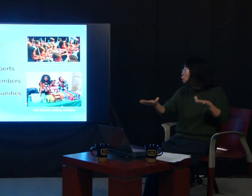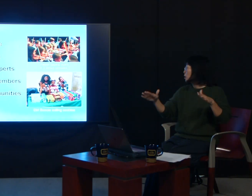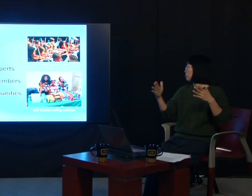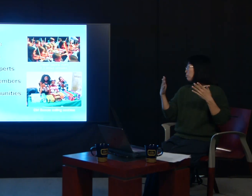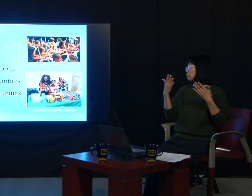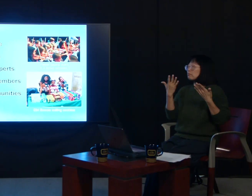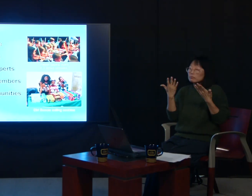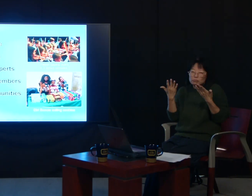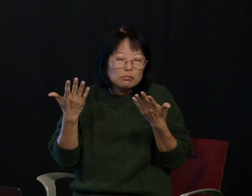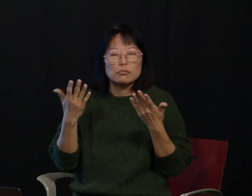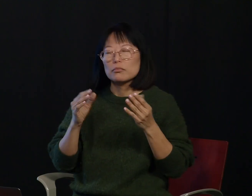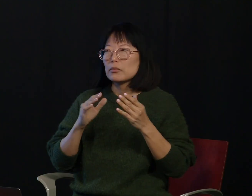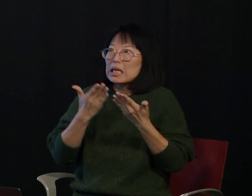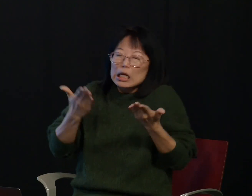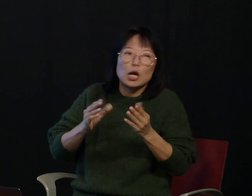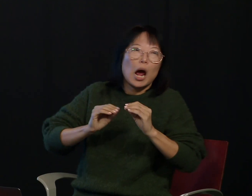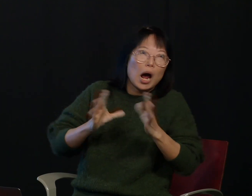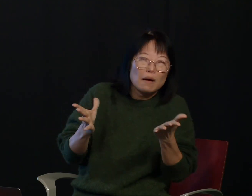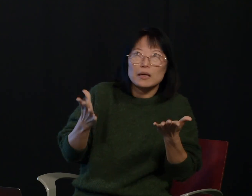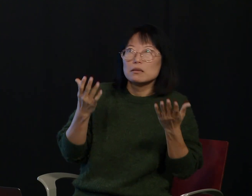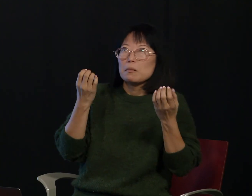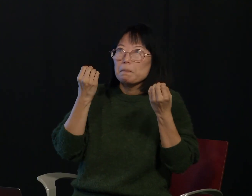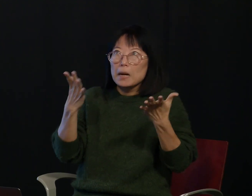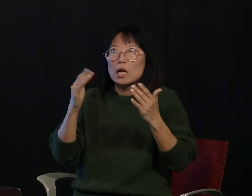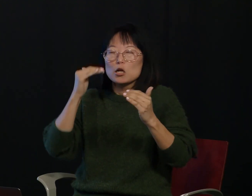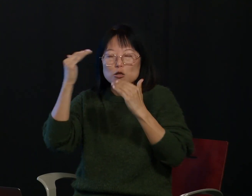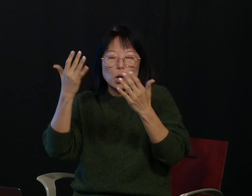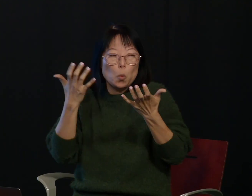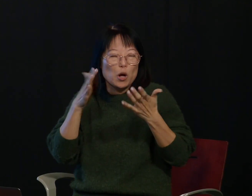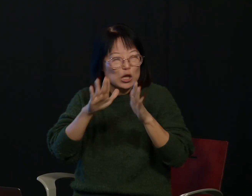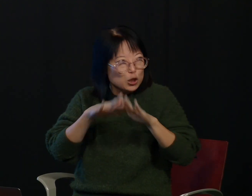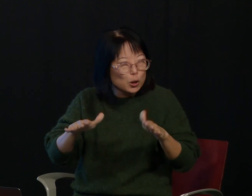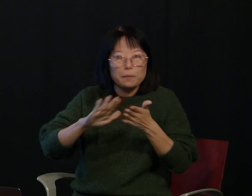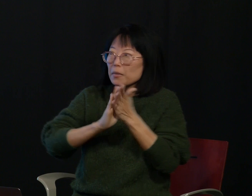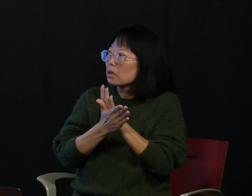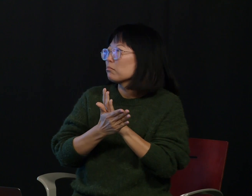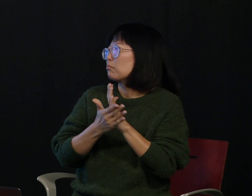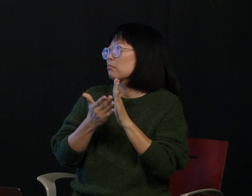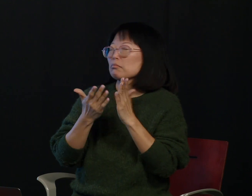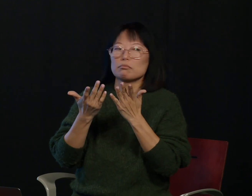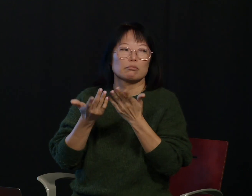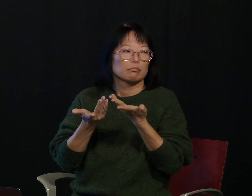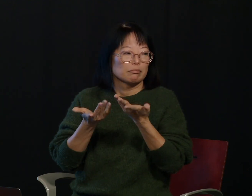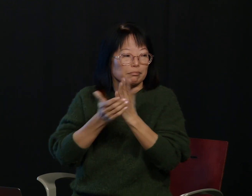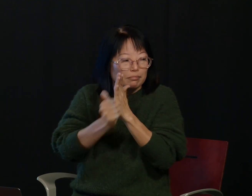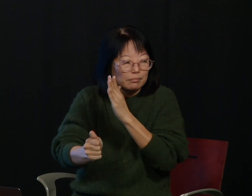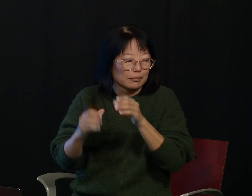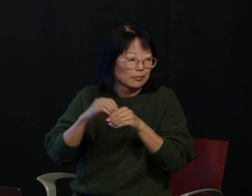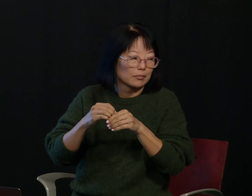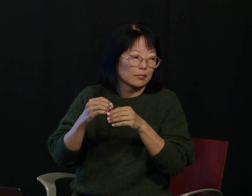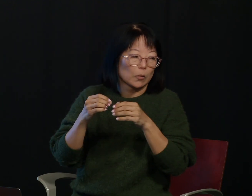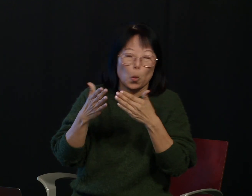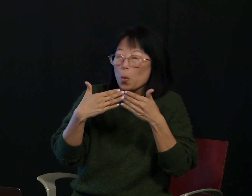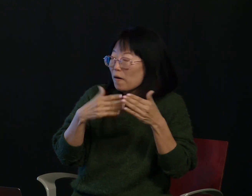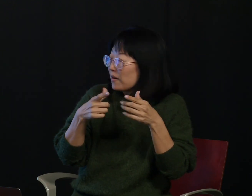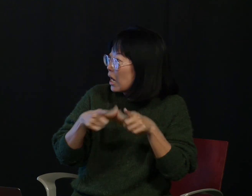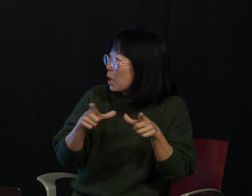children. Here, obviously, many adults want children to become competent in whatever language they're learning